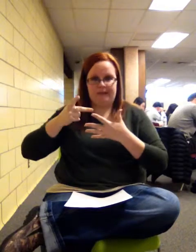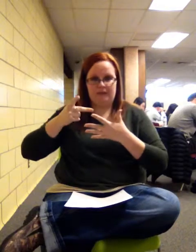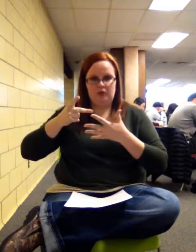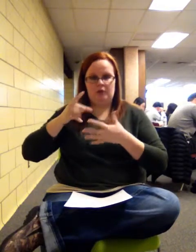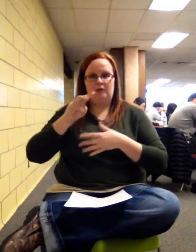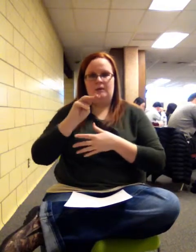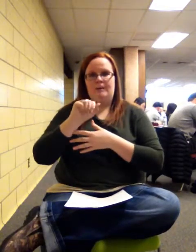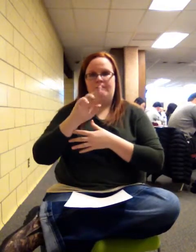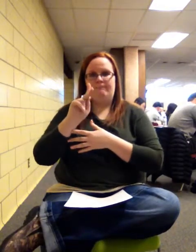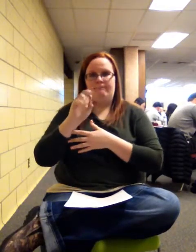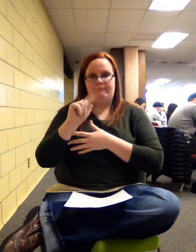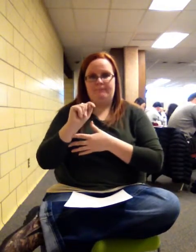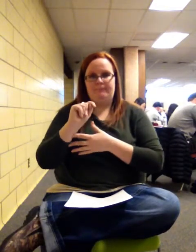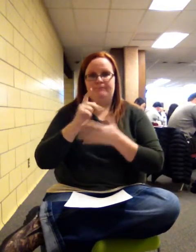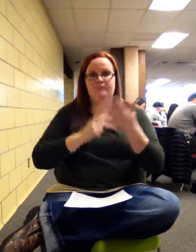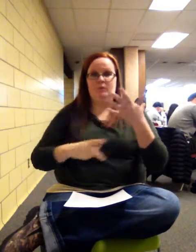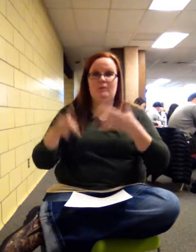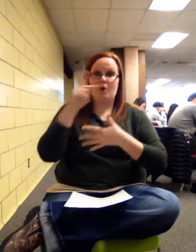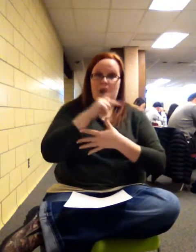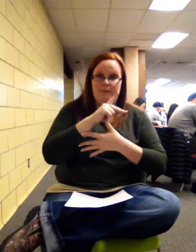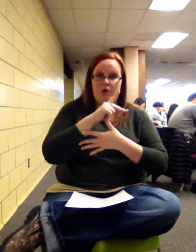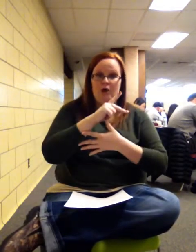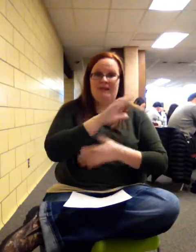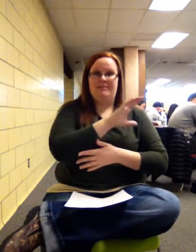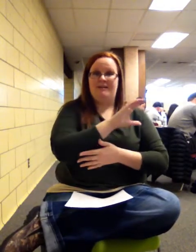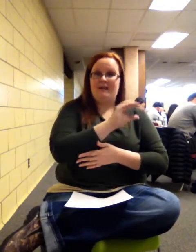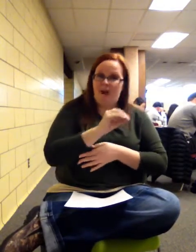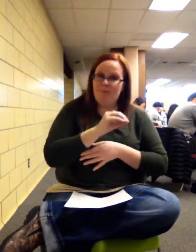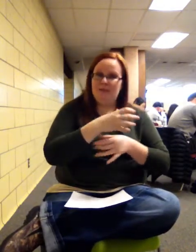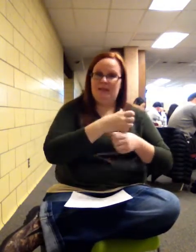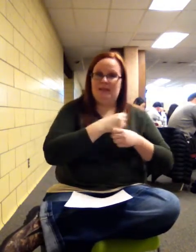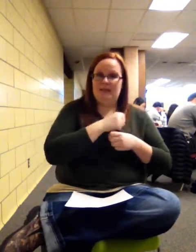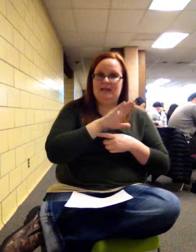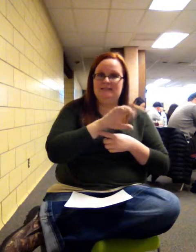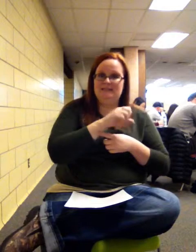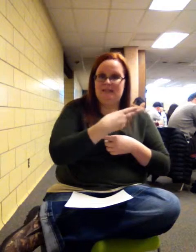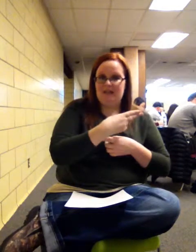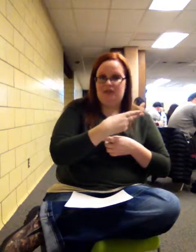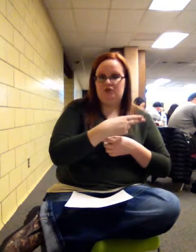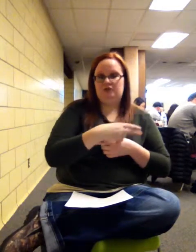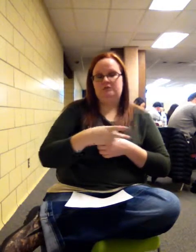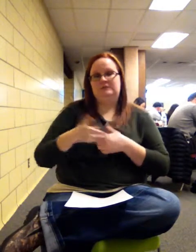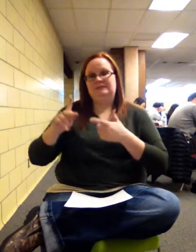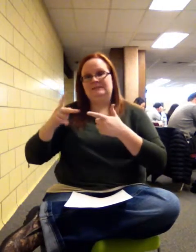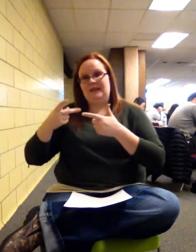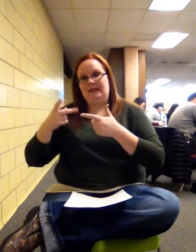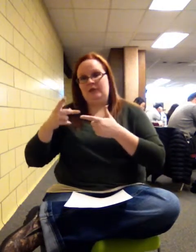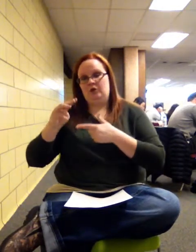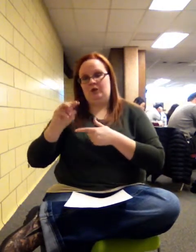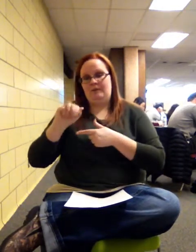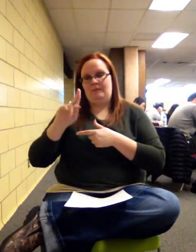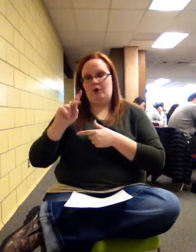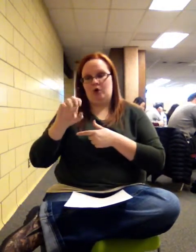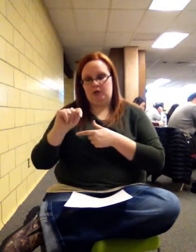In the primary market, the company gets the cash. In the secondary market, it's a transaction between two savers.